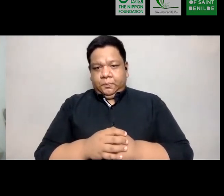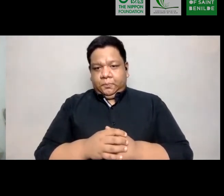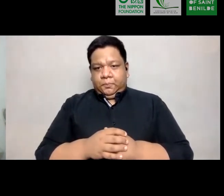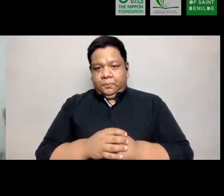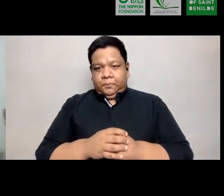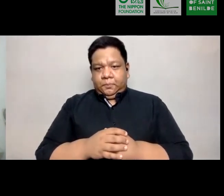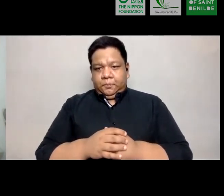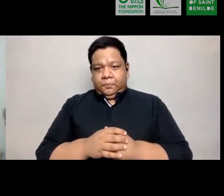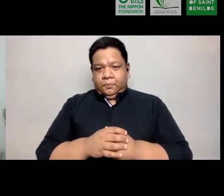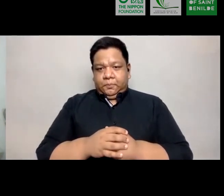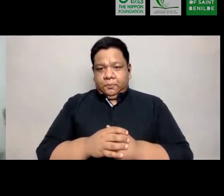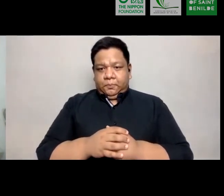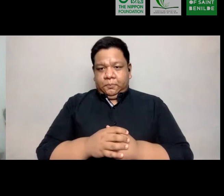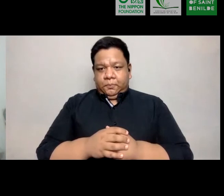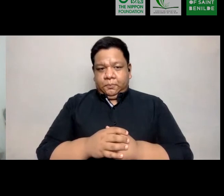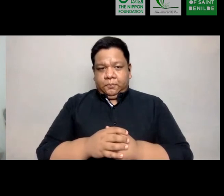All right.